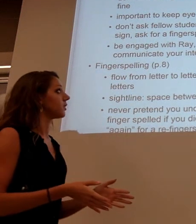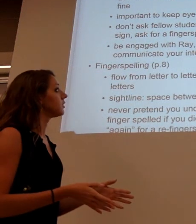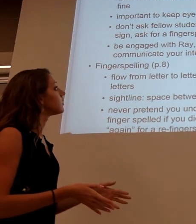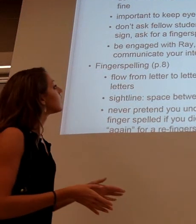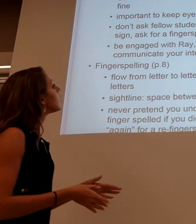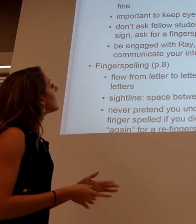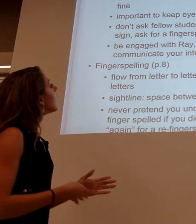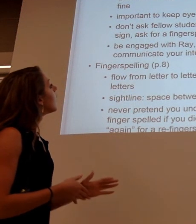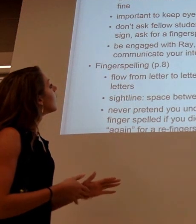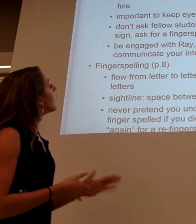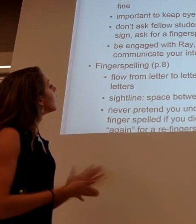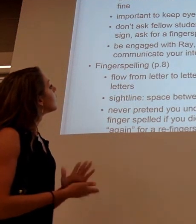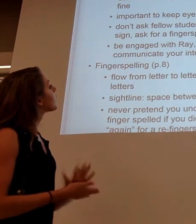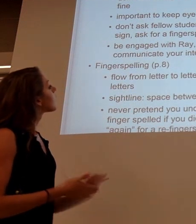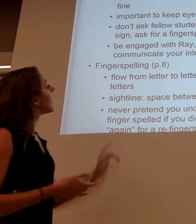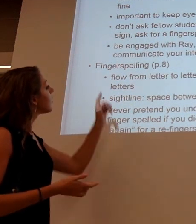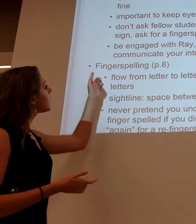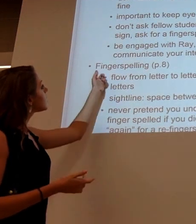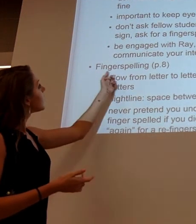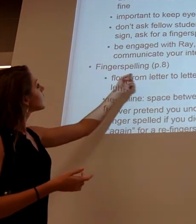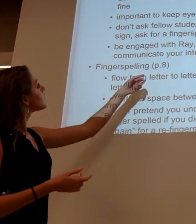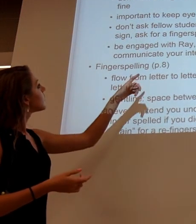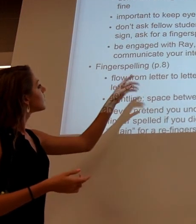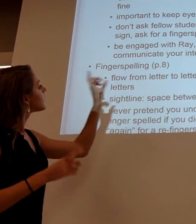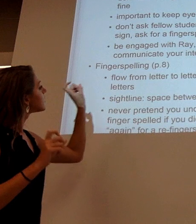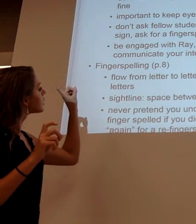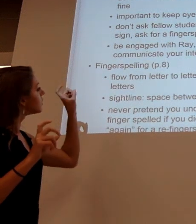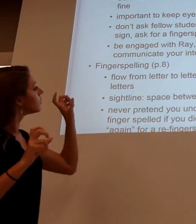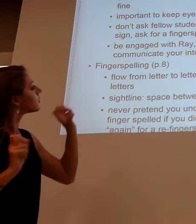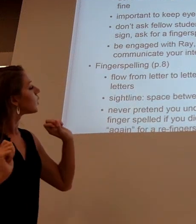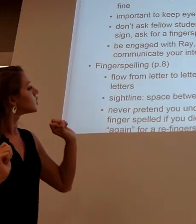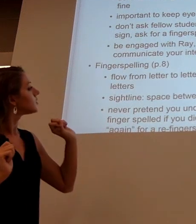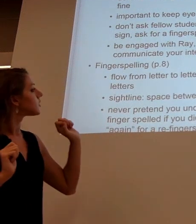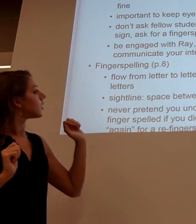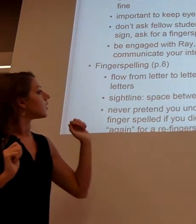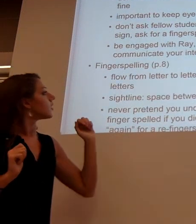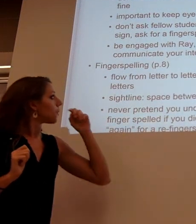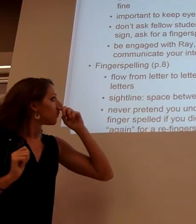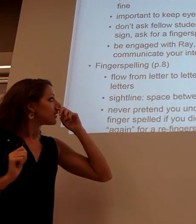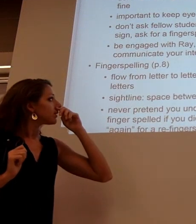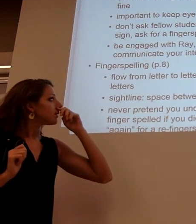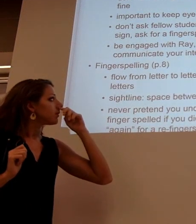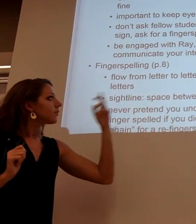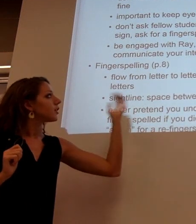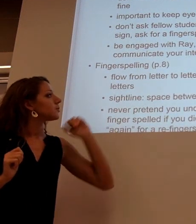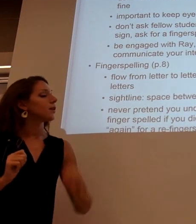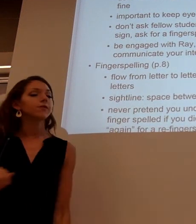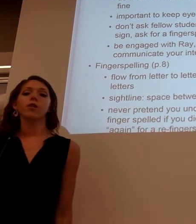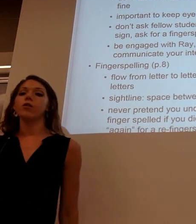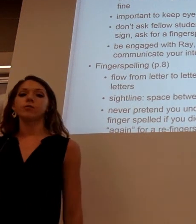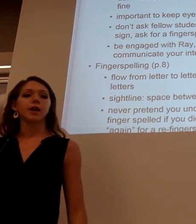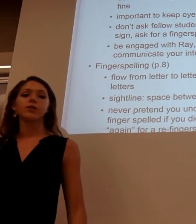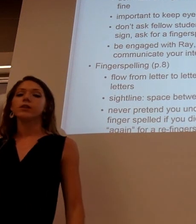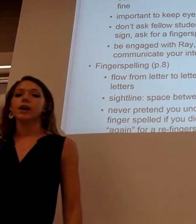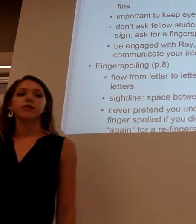important. And then there's the finger spelling little section of questions. Basically, when you're finger spelling, flow from letter to letter.